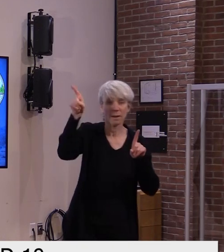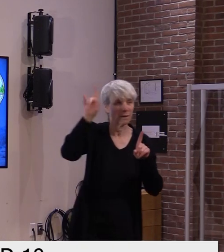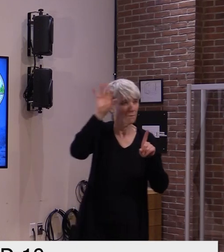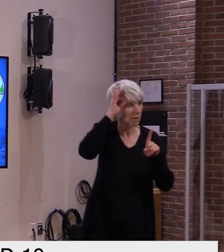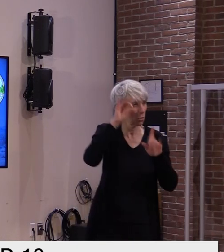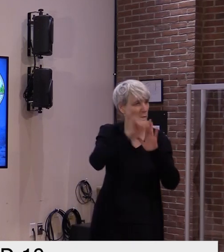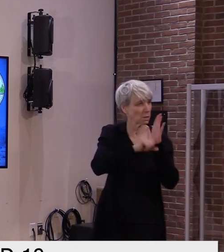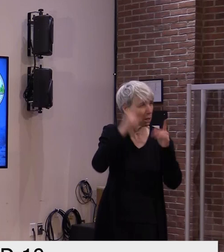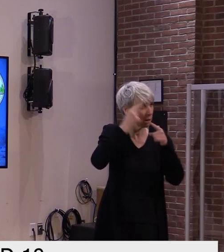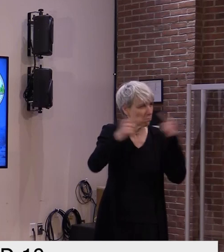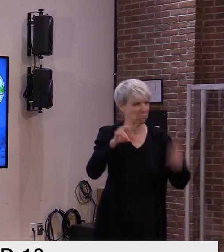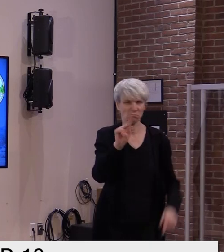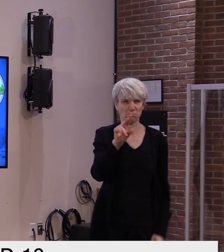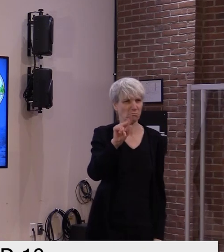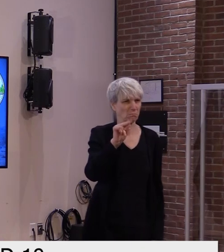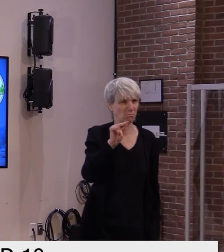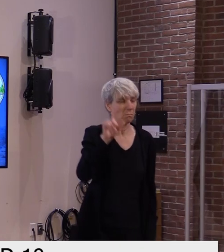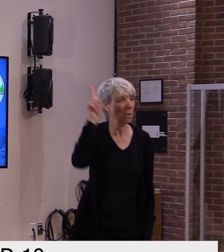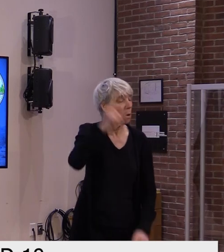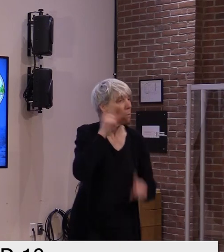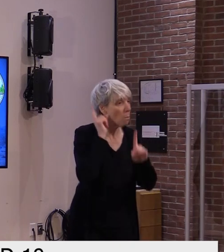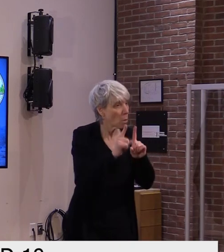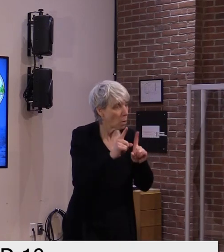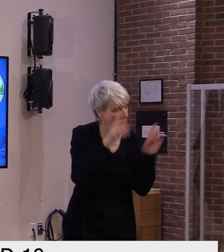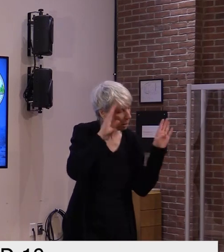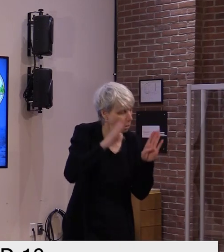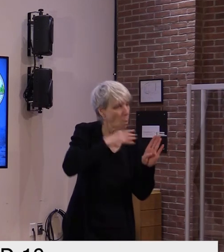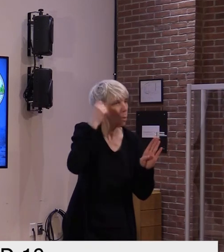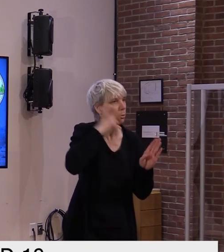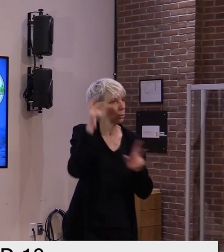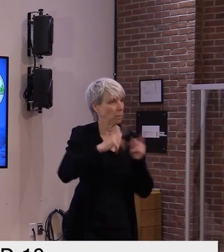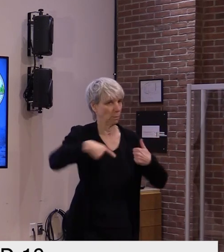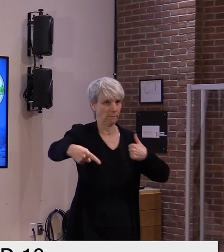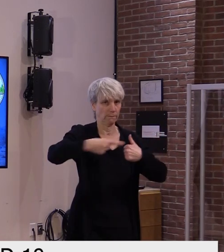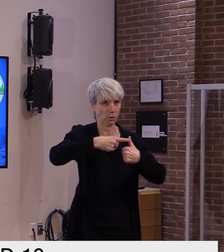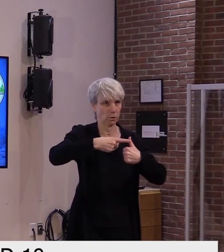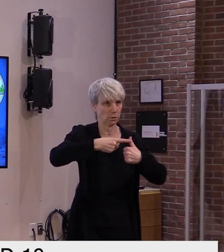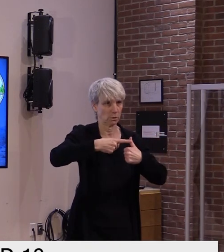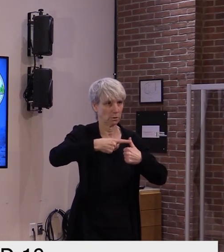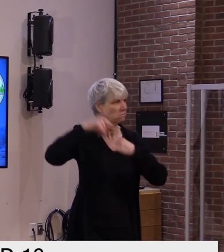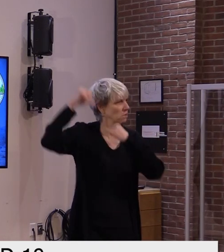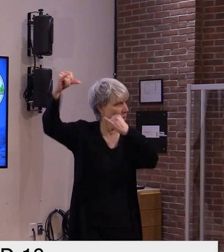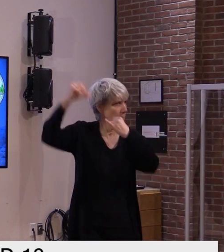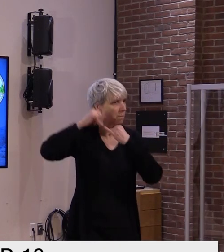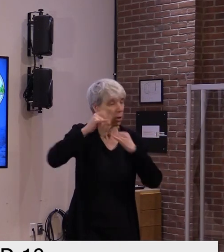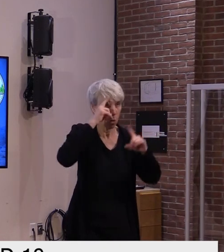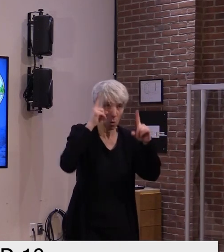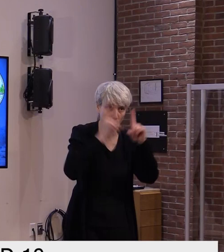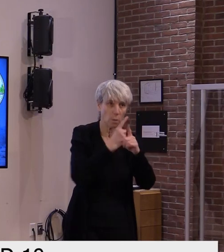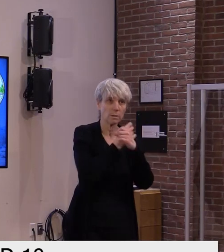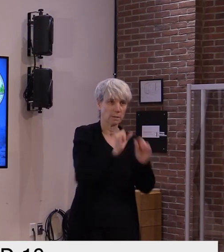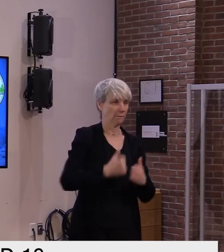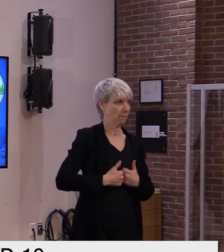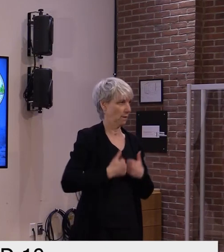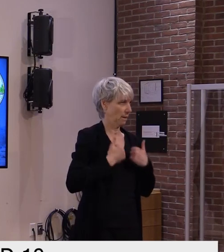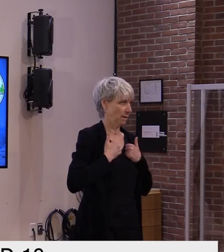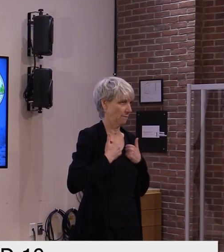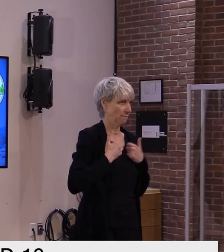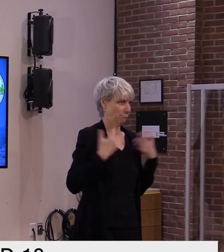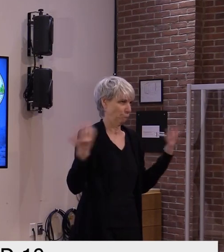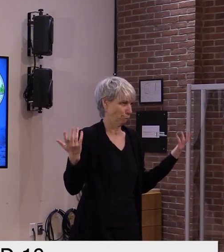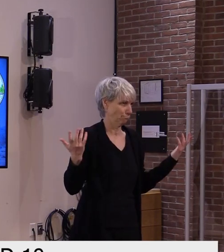basically, make sure you get older people done as a priority because we want to save lives. And we